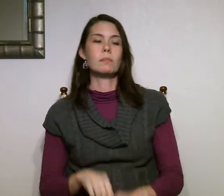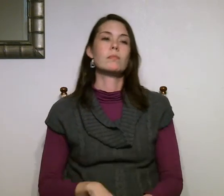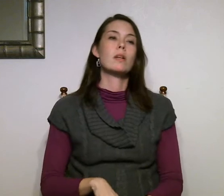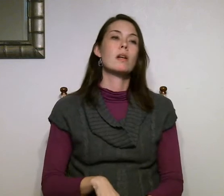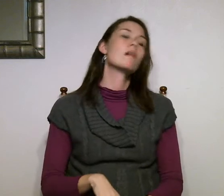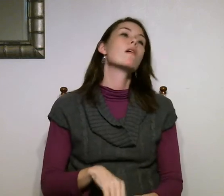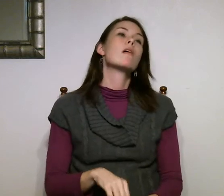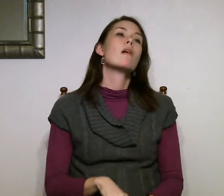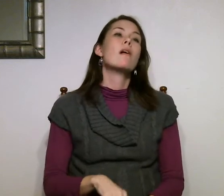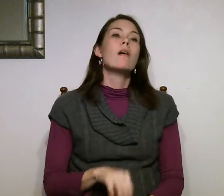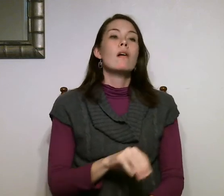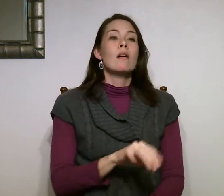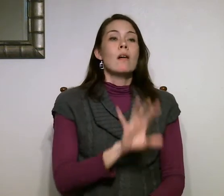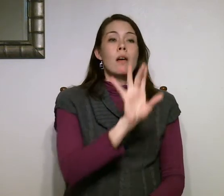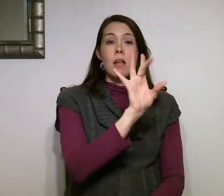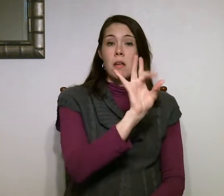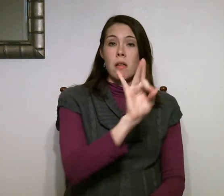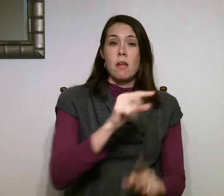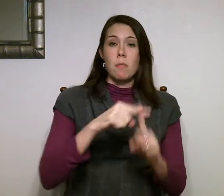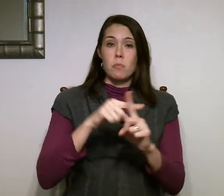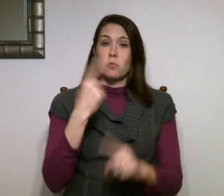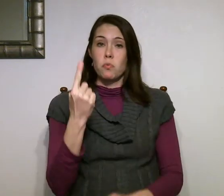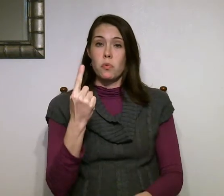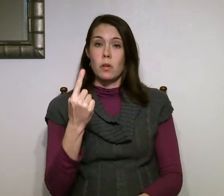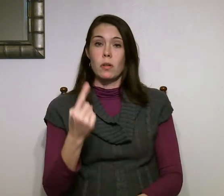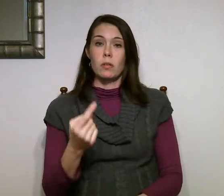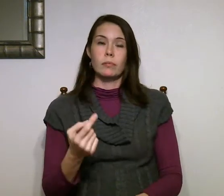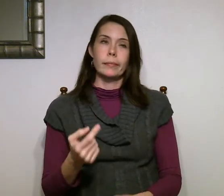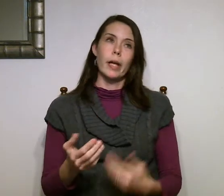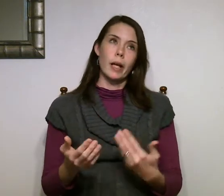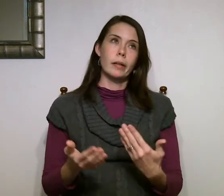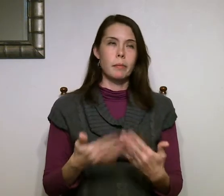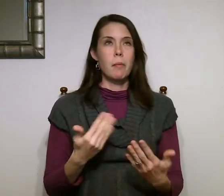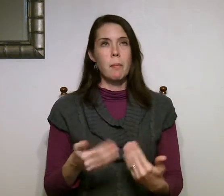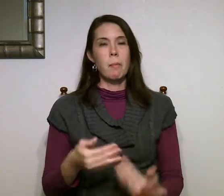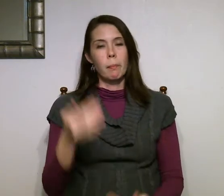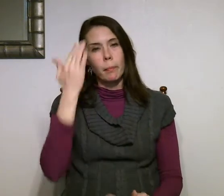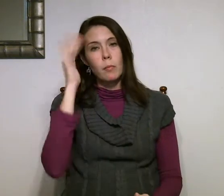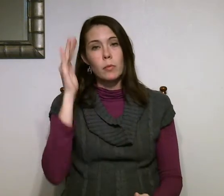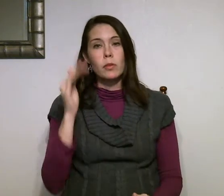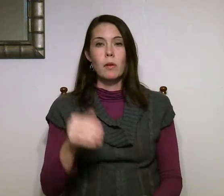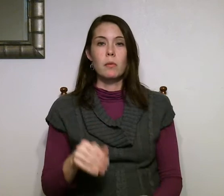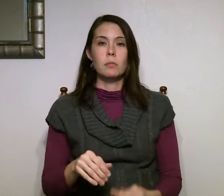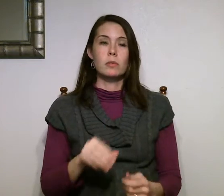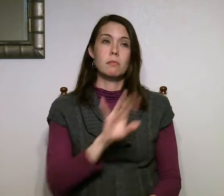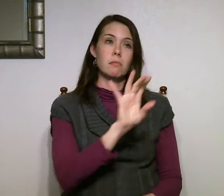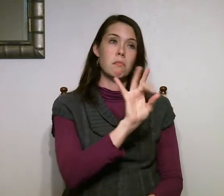is? 8 plus 1. Well, you might already know it. Plus 1 is just the next number. But if you look at the number line, you start